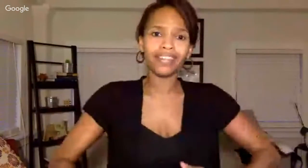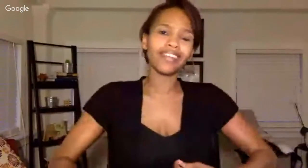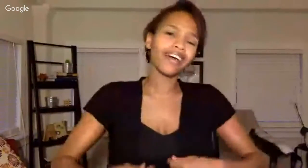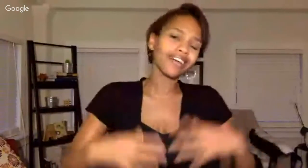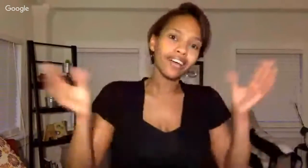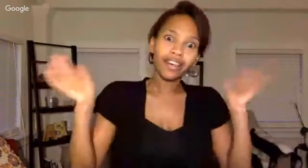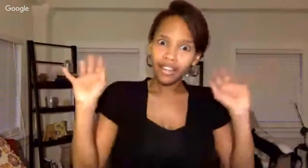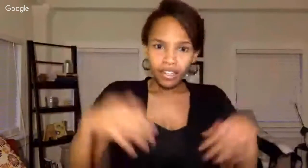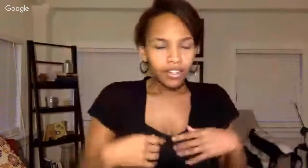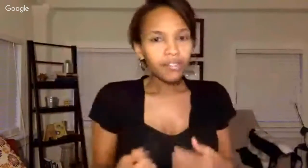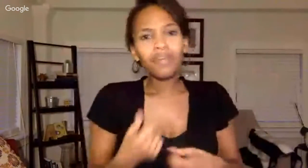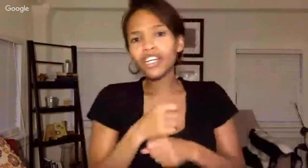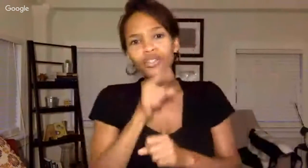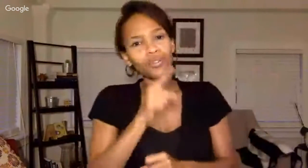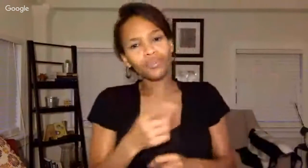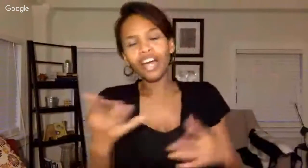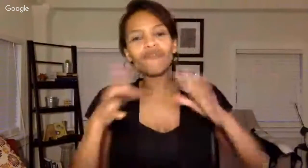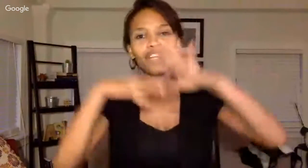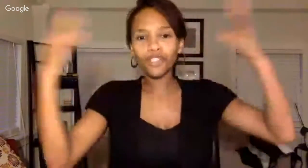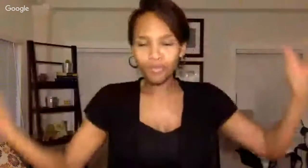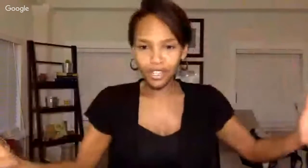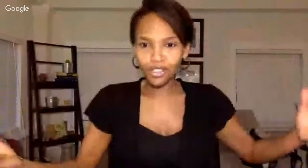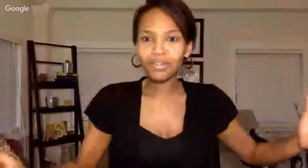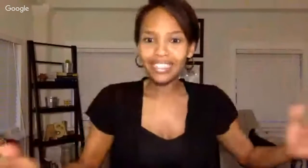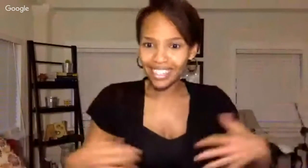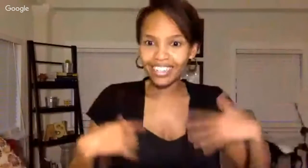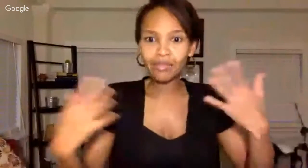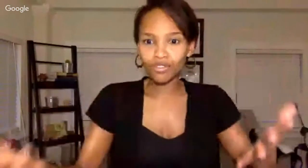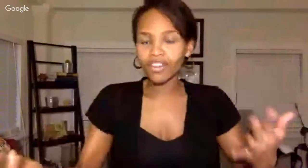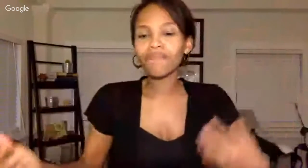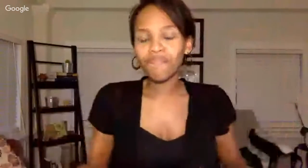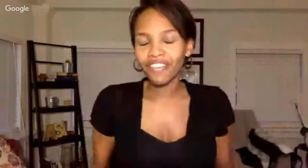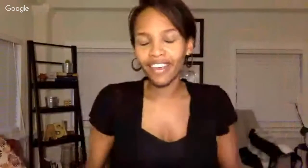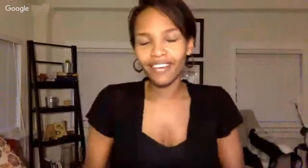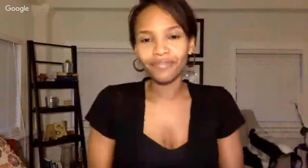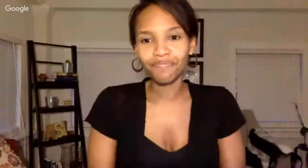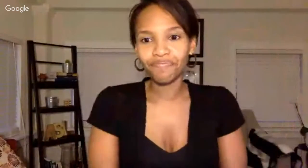like, make sure, everybody knows what make sure means, like, let's move on. Yeah.